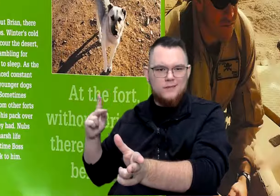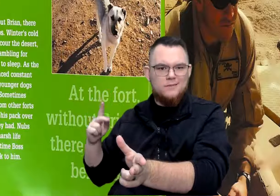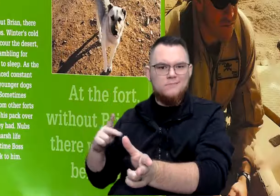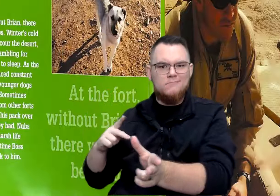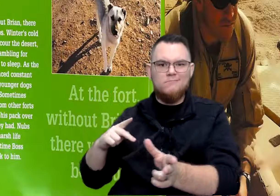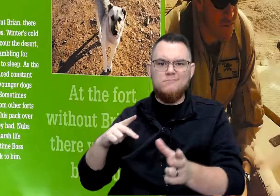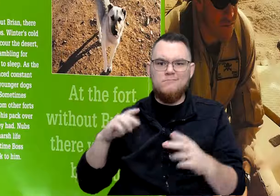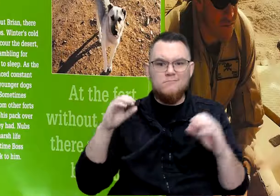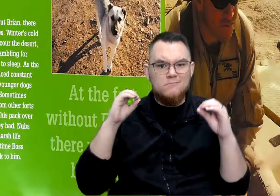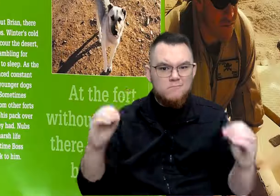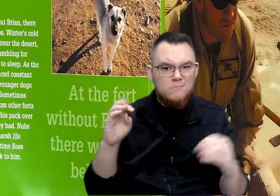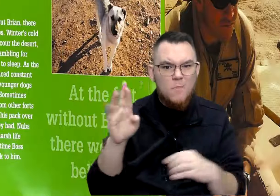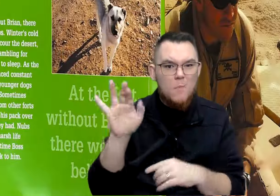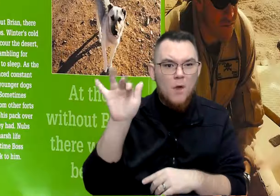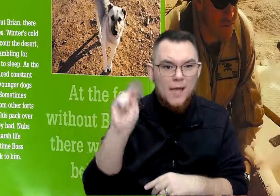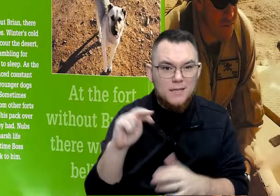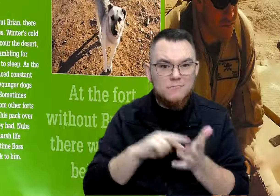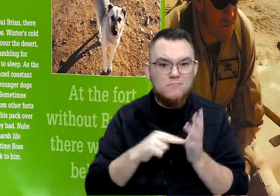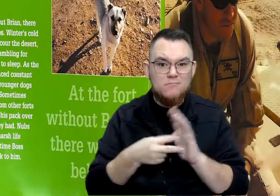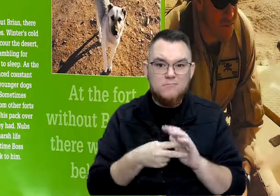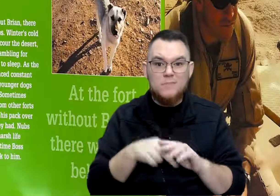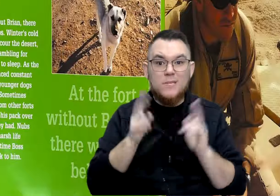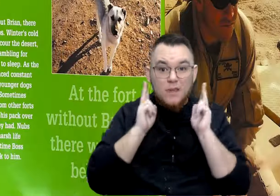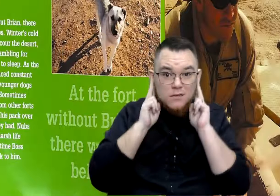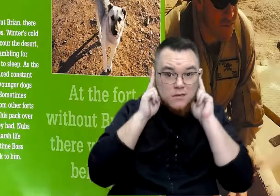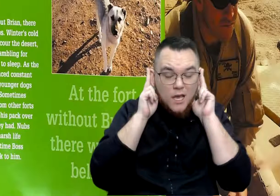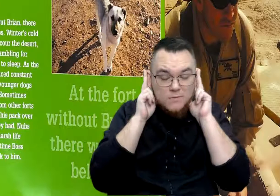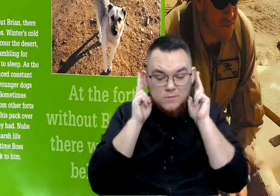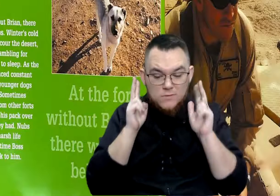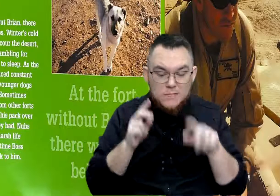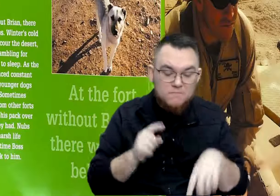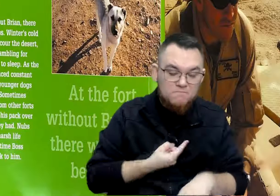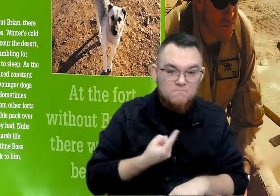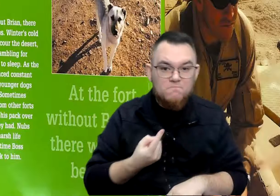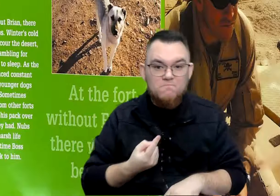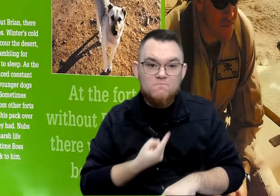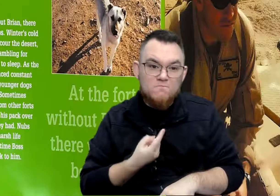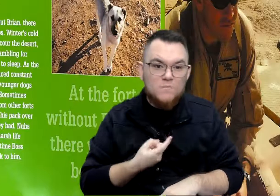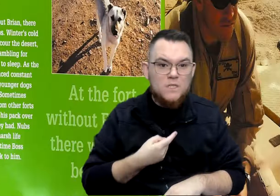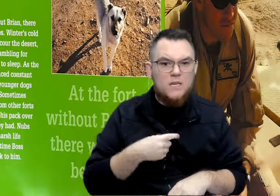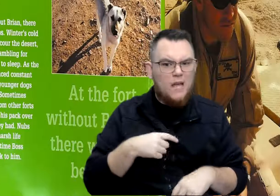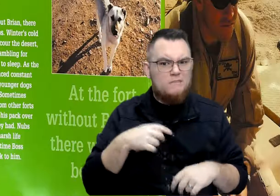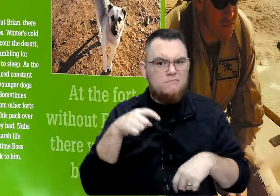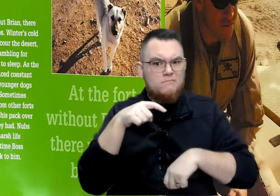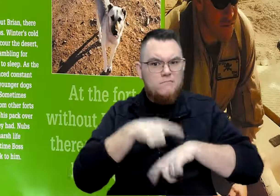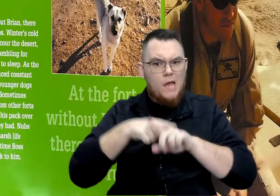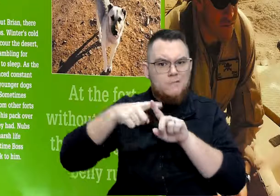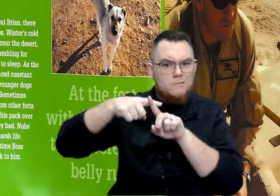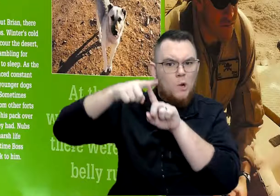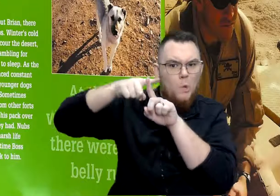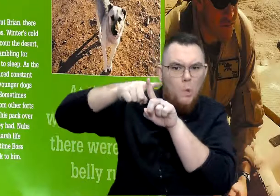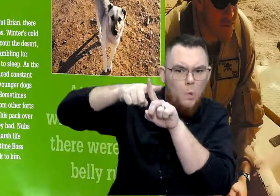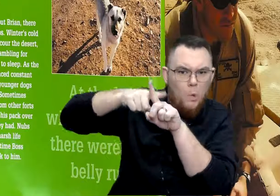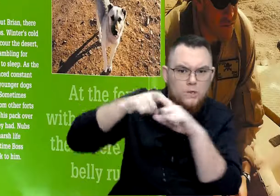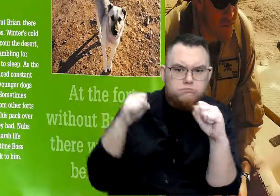to scour the desert, leaving Nubs scrambling for someplace warm to sleep. As the pack leader, he faced